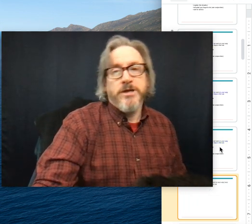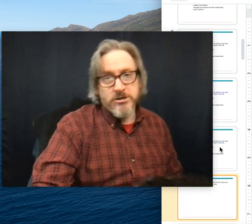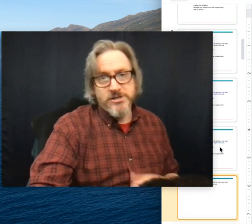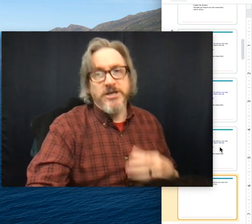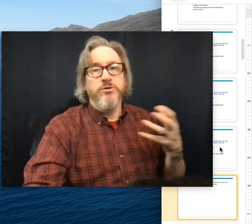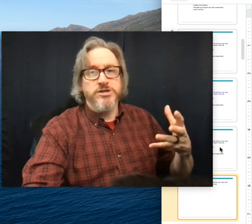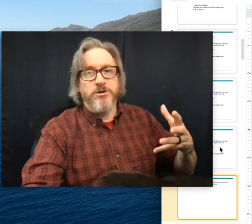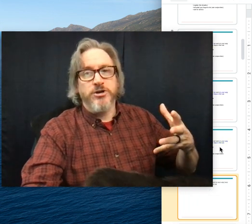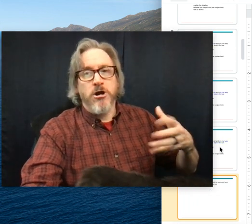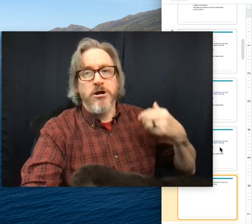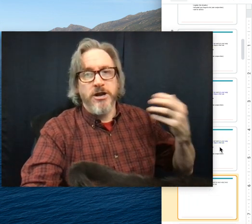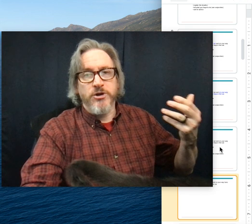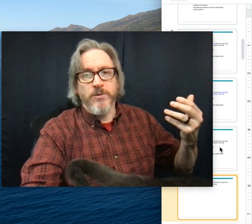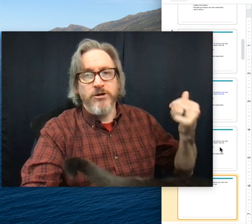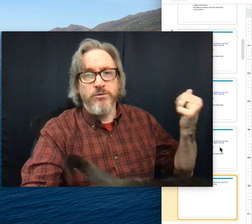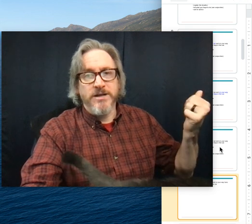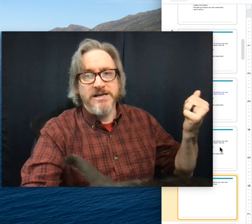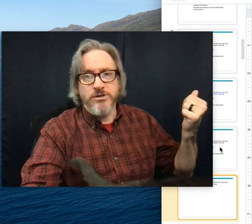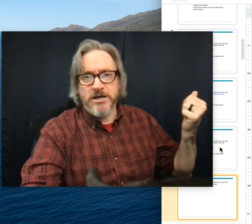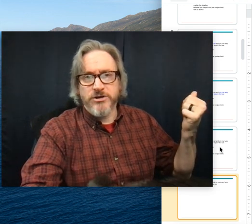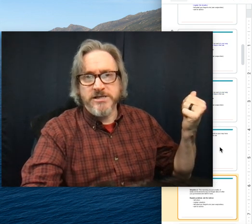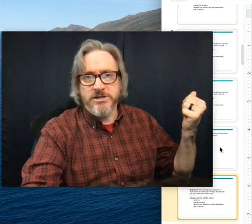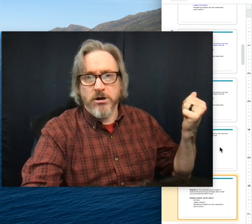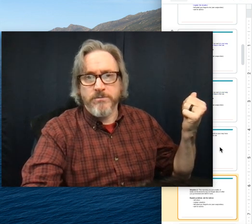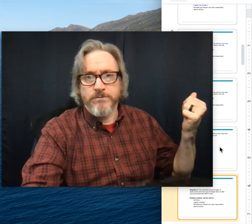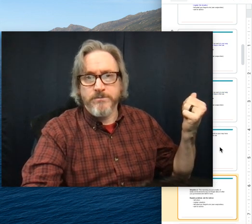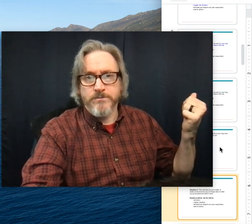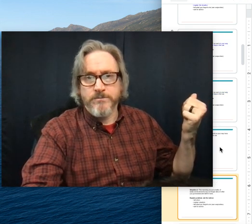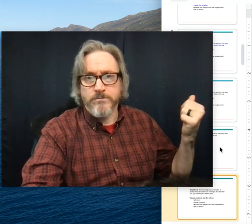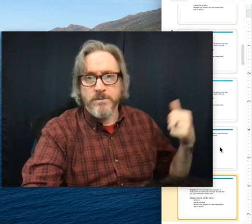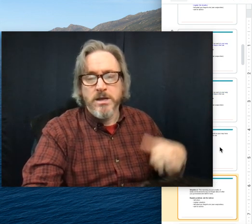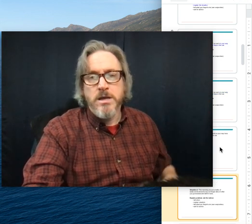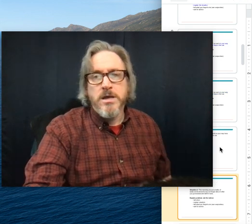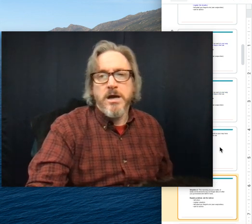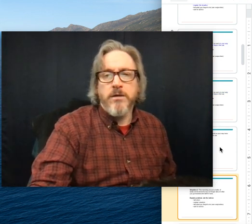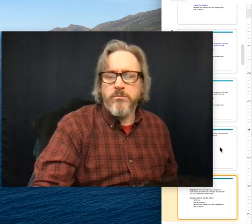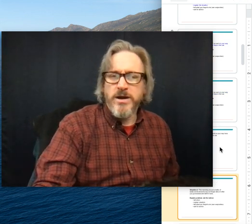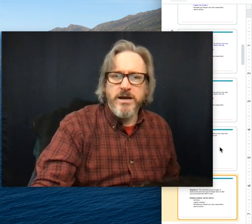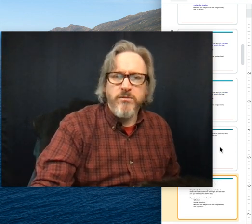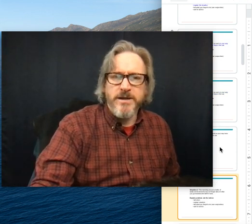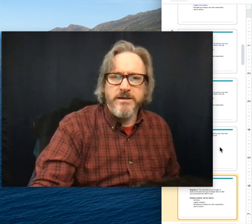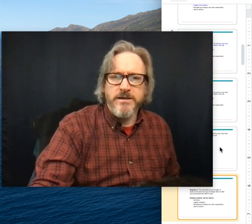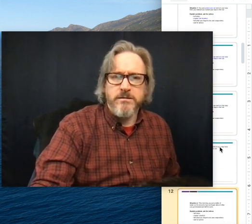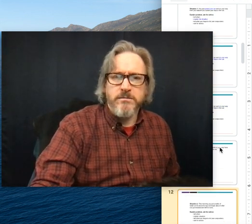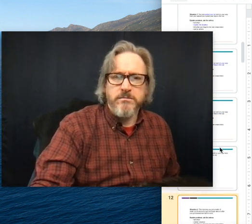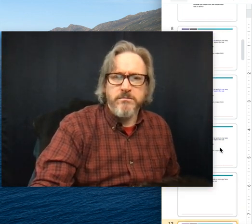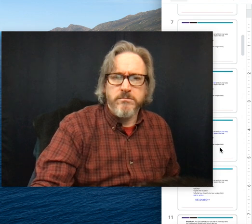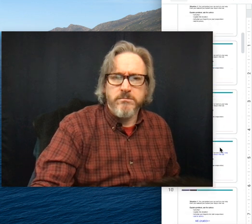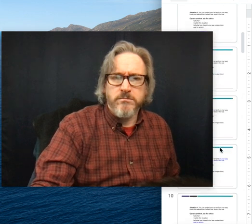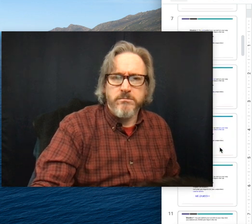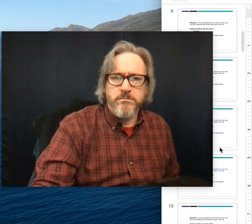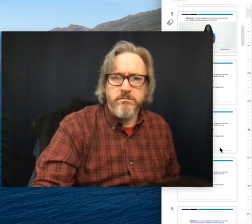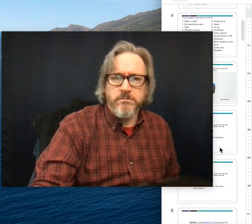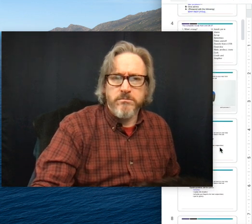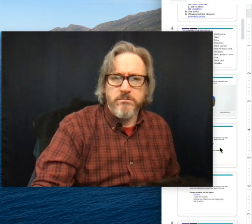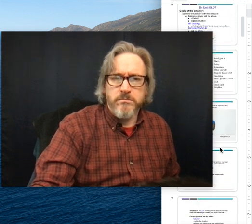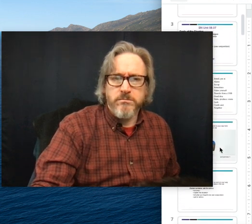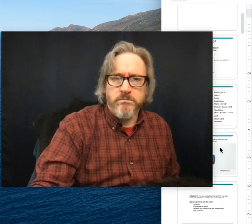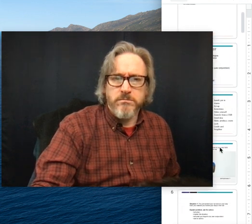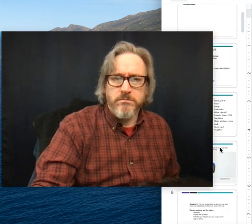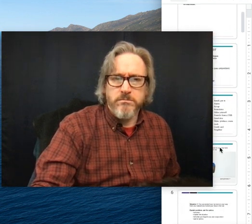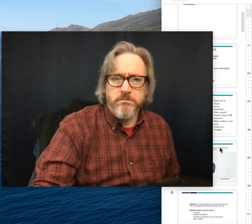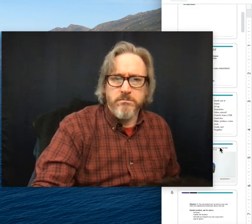So here's the thing. You just parked your car, and on your way here, you realized you locked your keys in the car. Why did I repeat that?